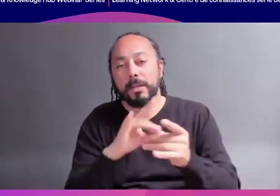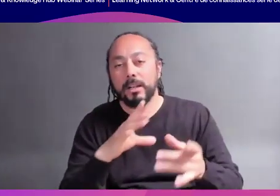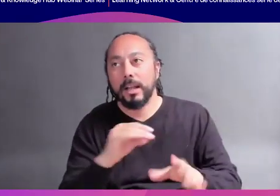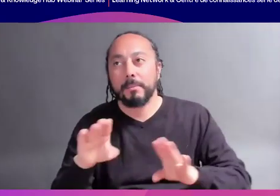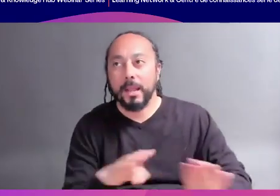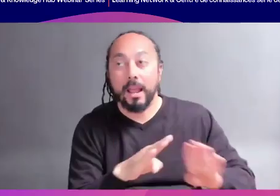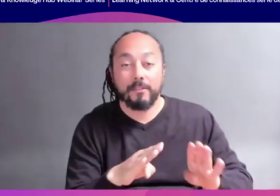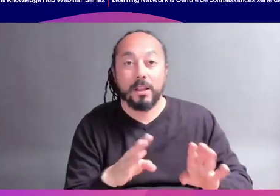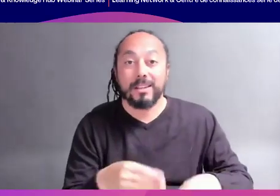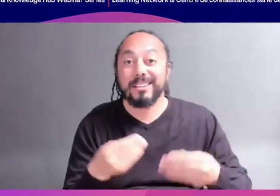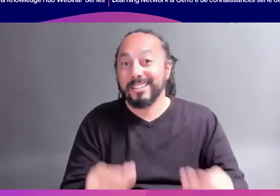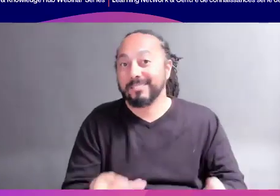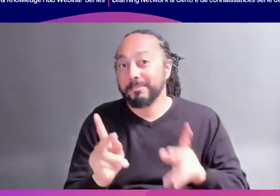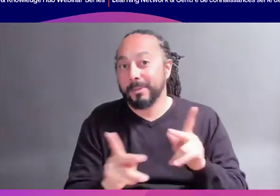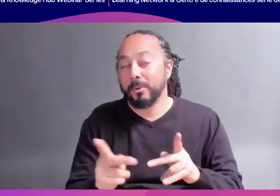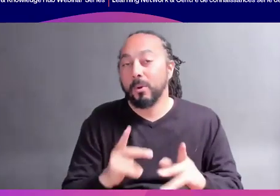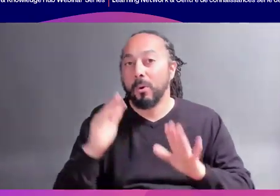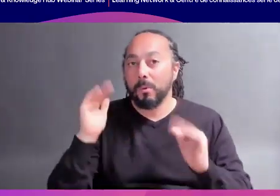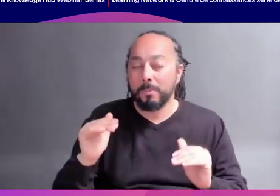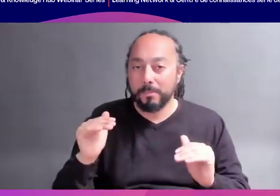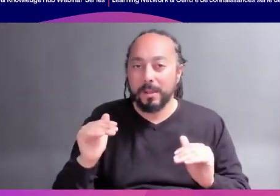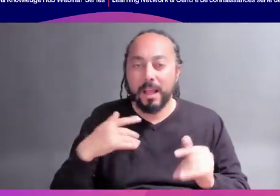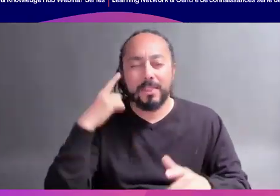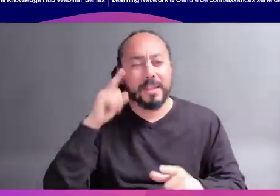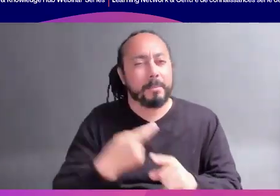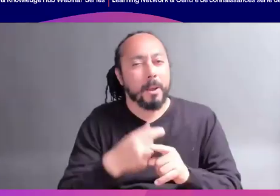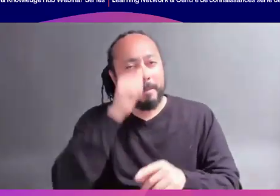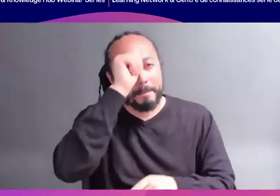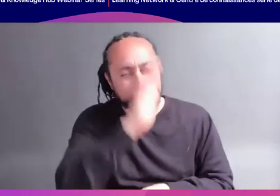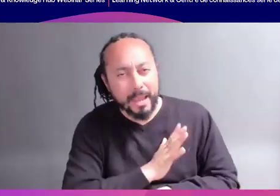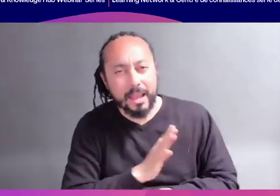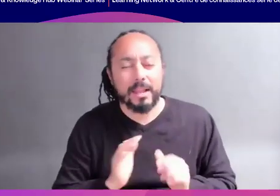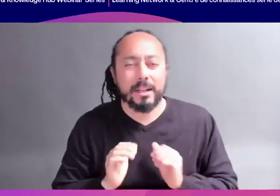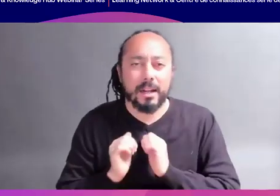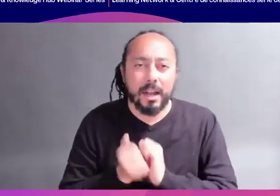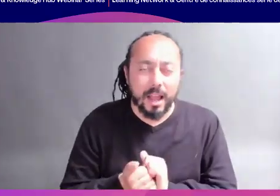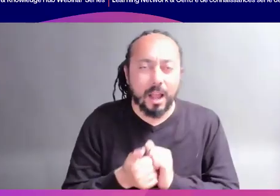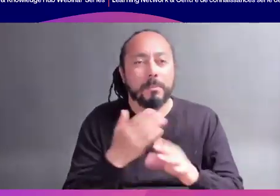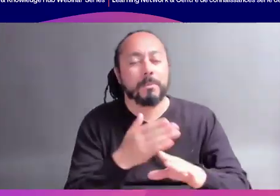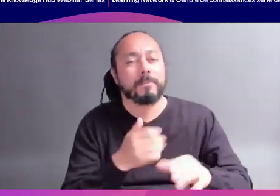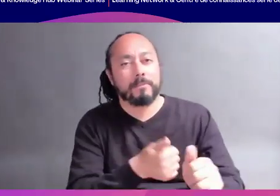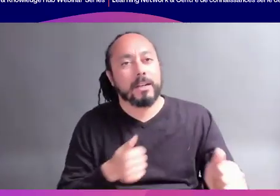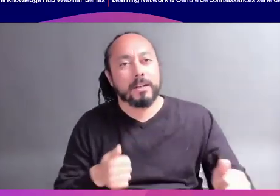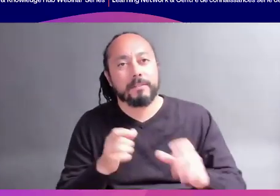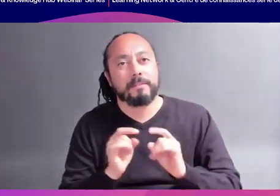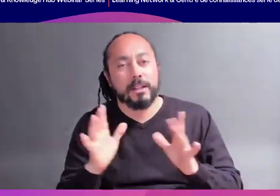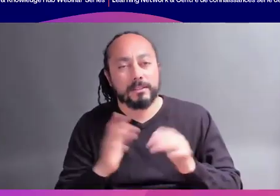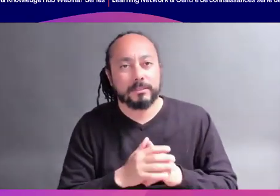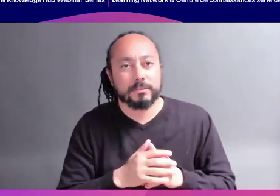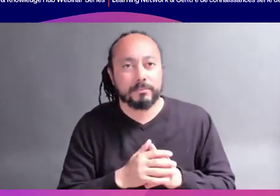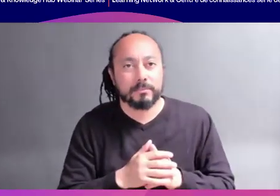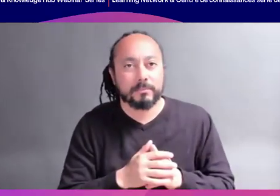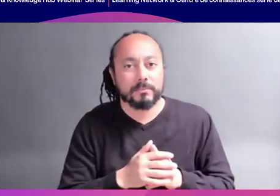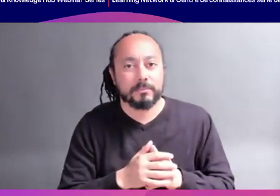people hope right now and reimagine masculinities and ways of preventing violence. So I want to offer that